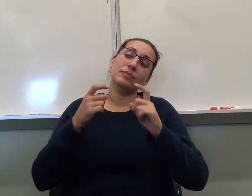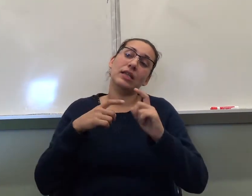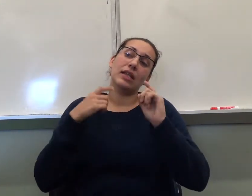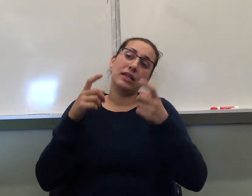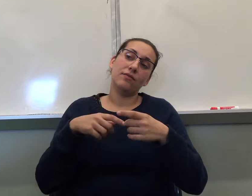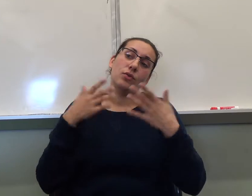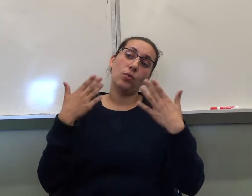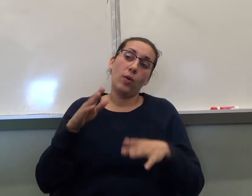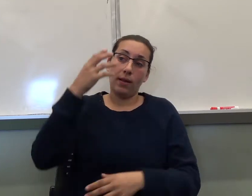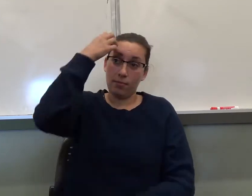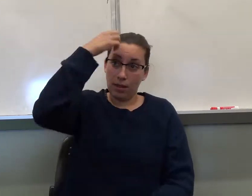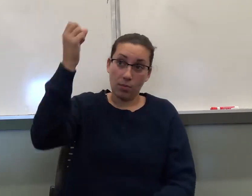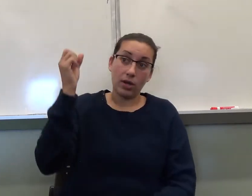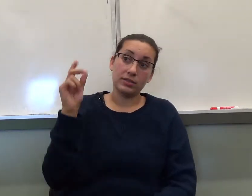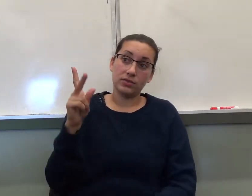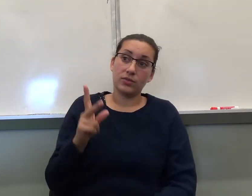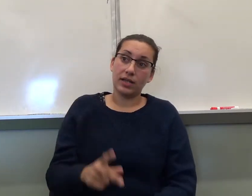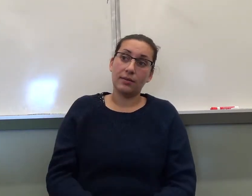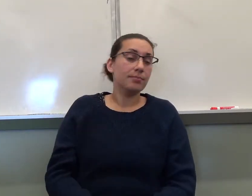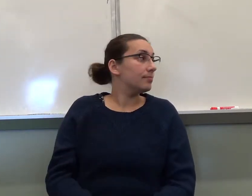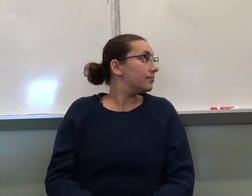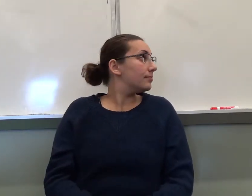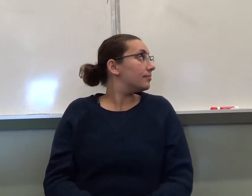here's the memorization technique. Kids